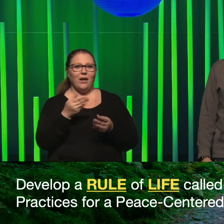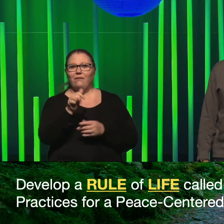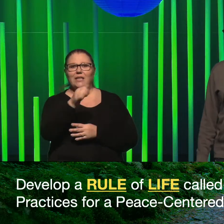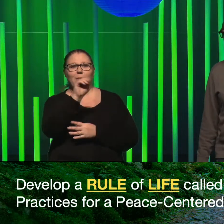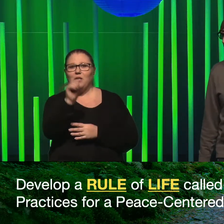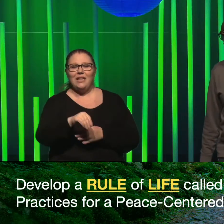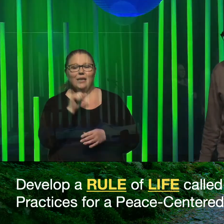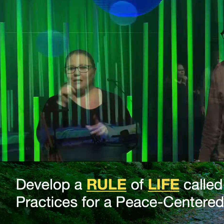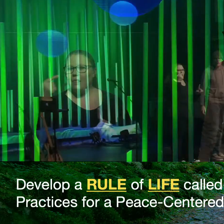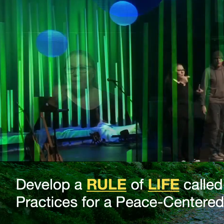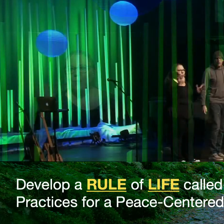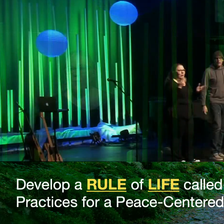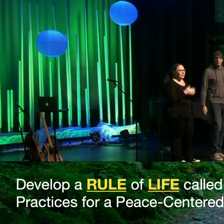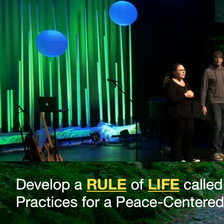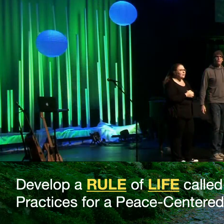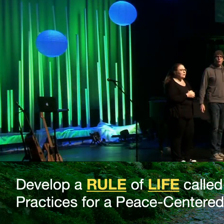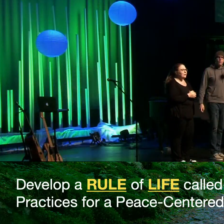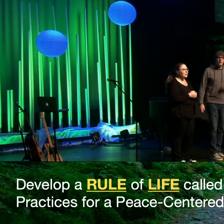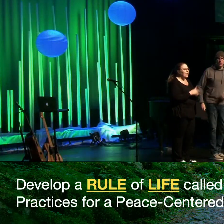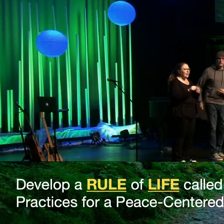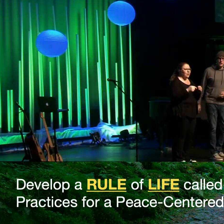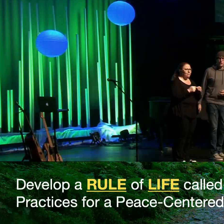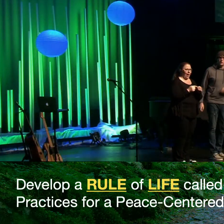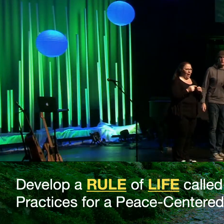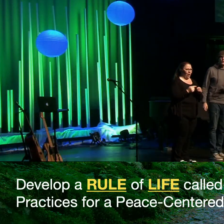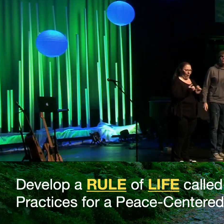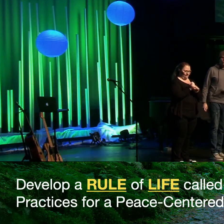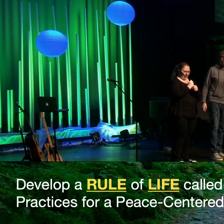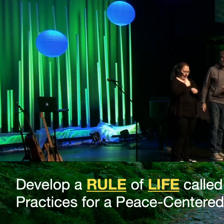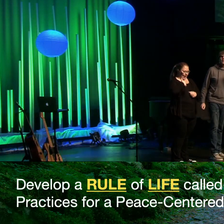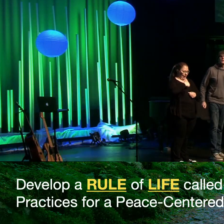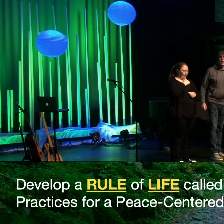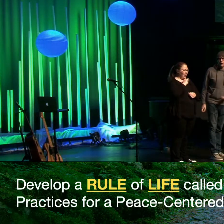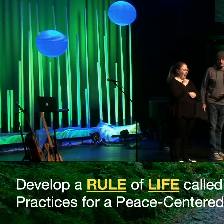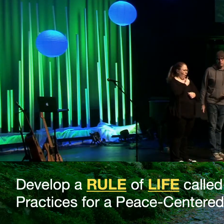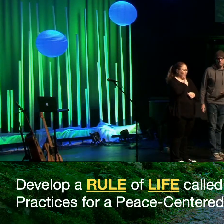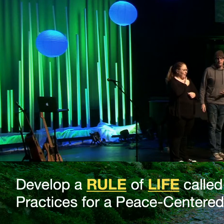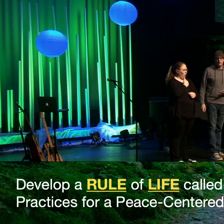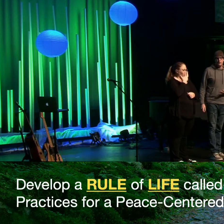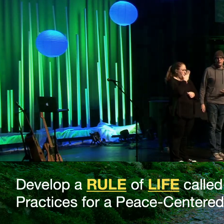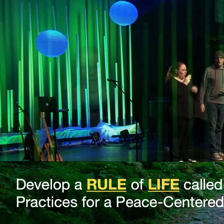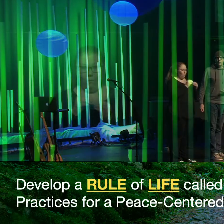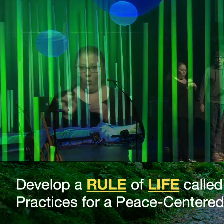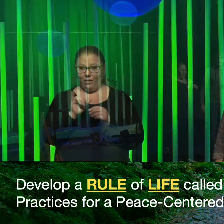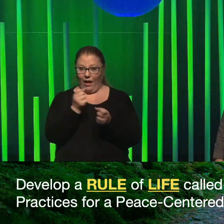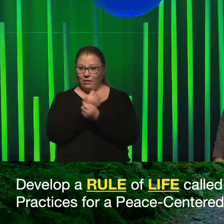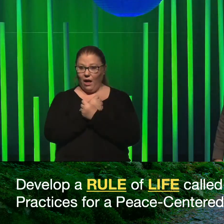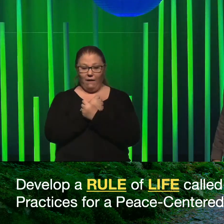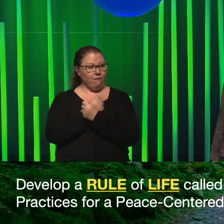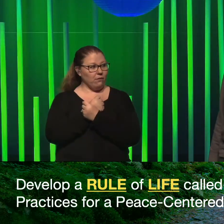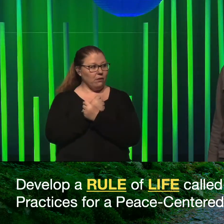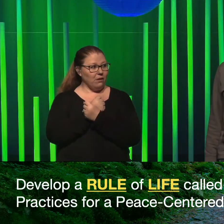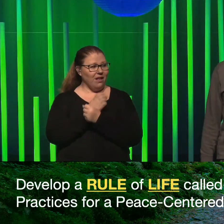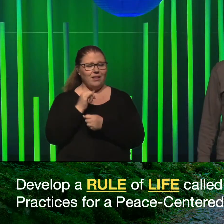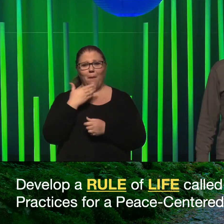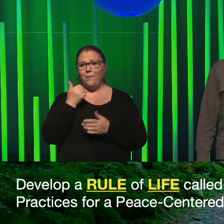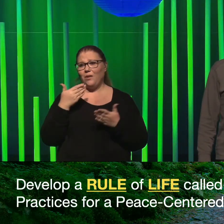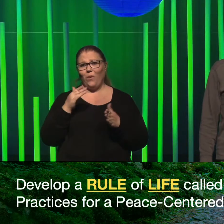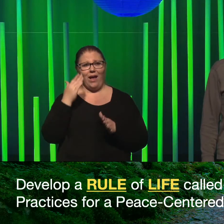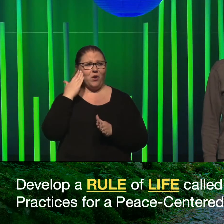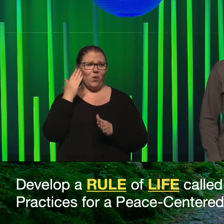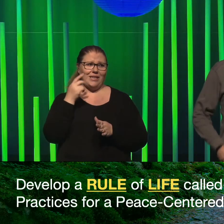That's not the point of it. It's about forming ourselves to look more like love. Right? That's the best way I know to say